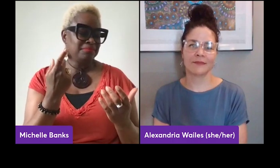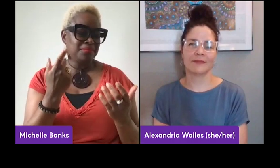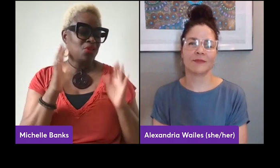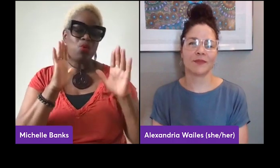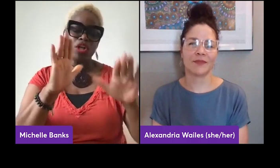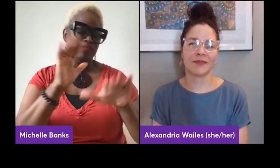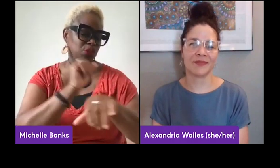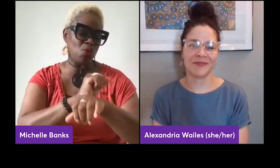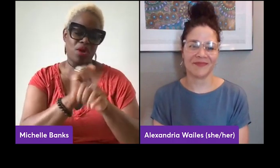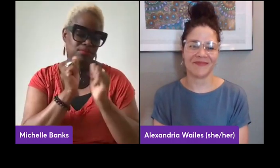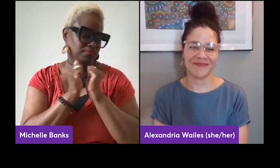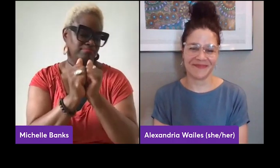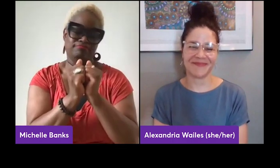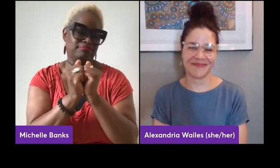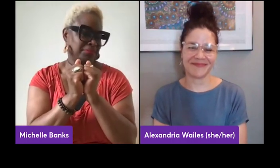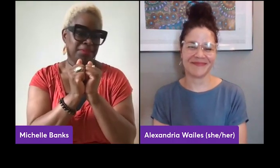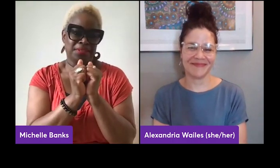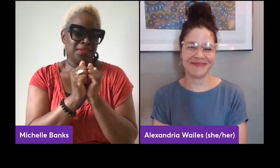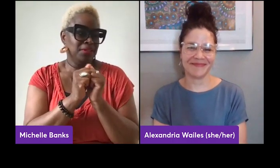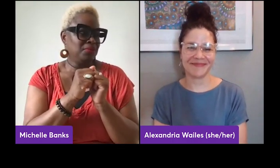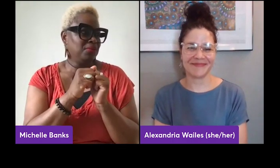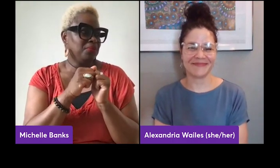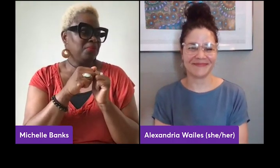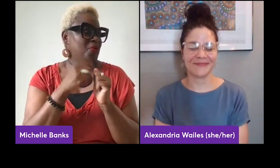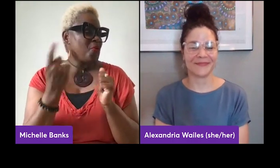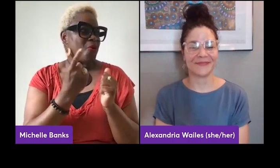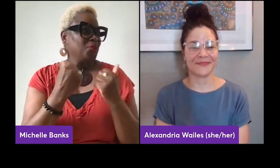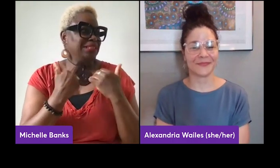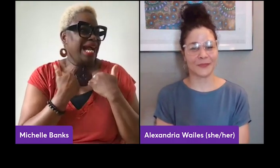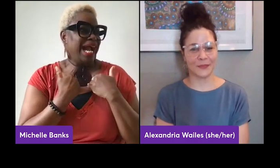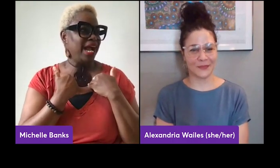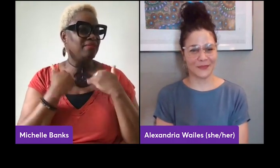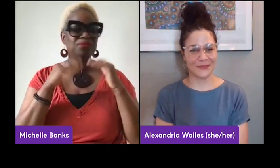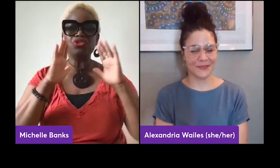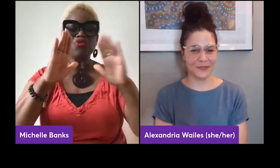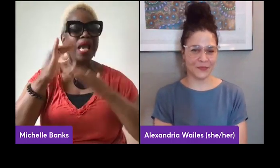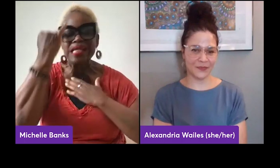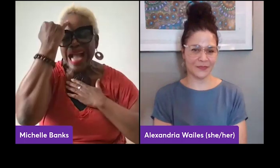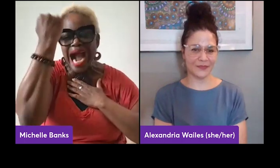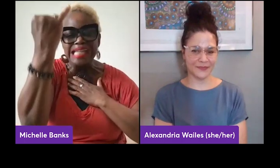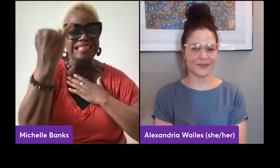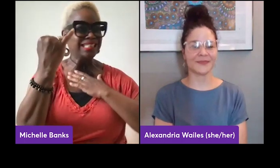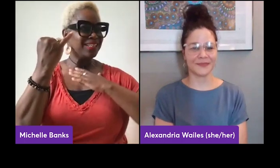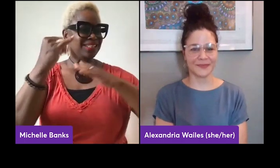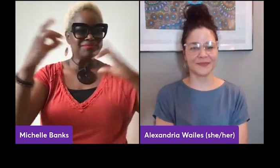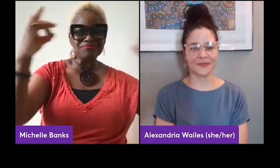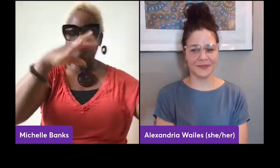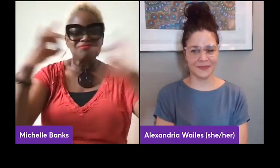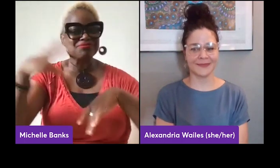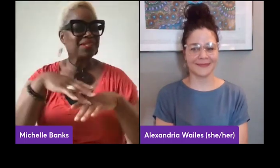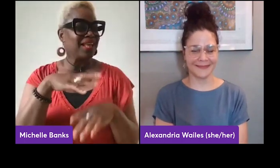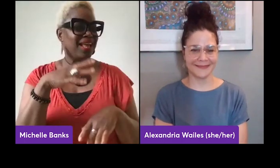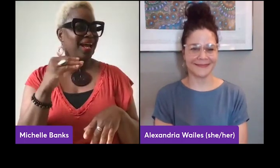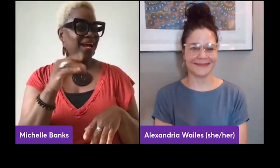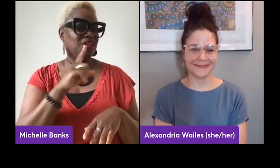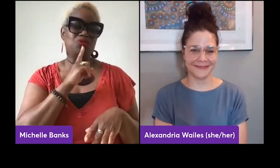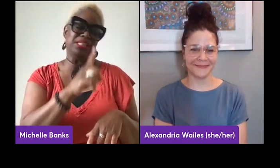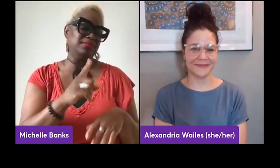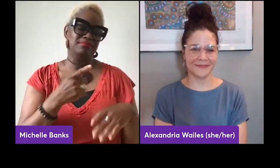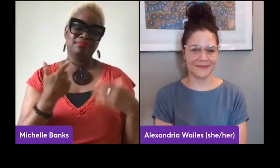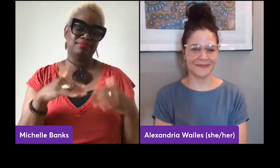And it's always wonderful working with you. You contribute such great ideas.